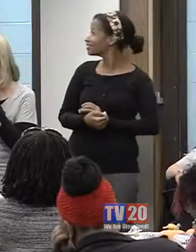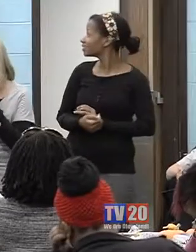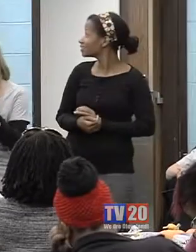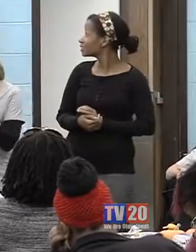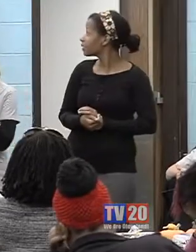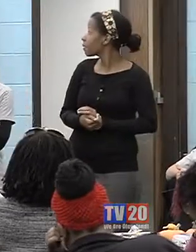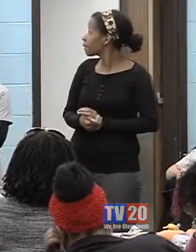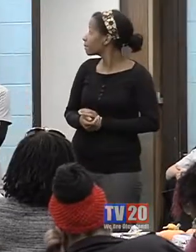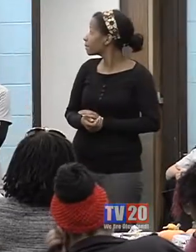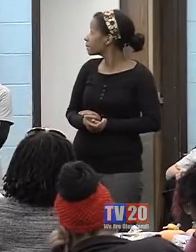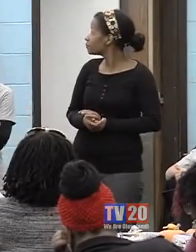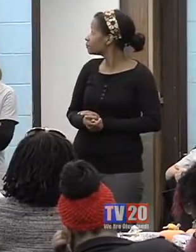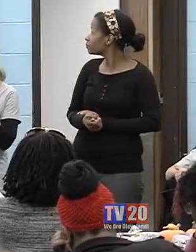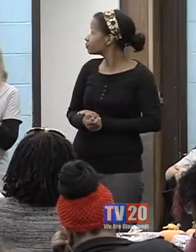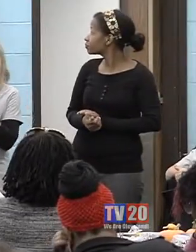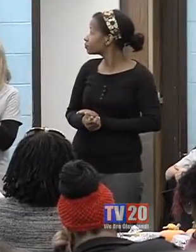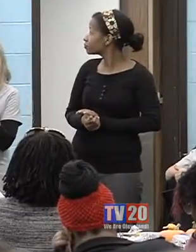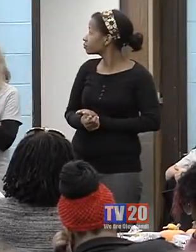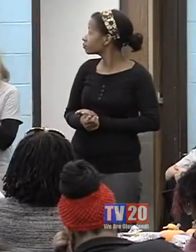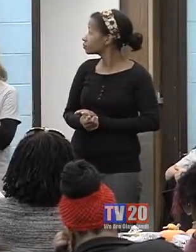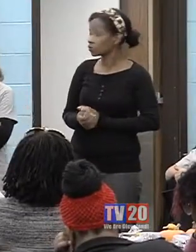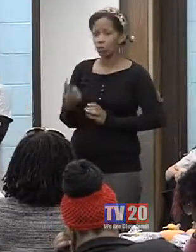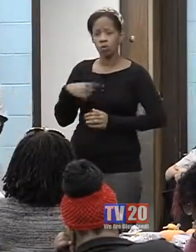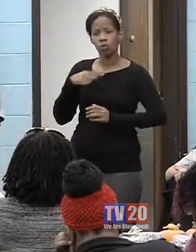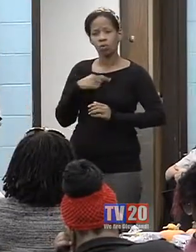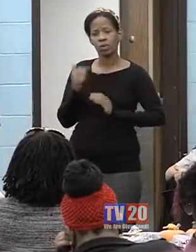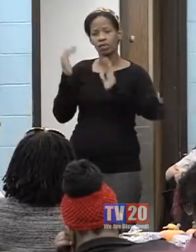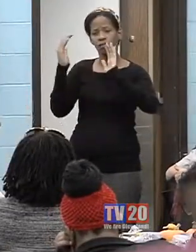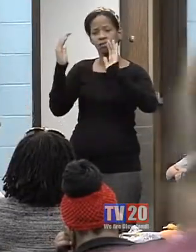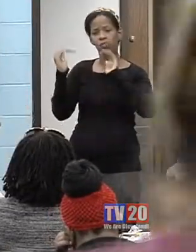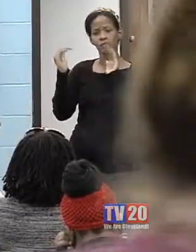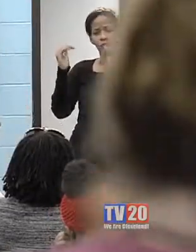So we give what? We give hope